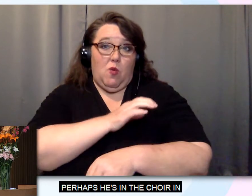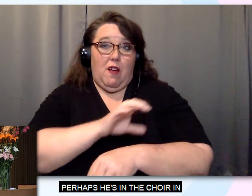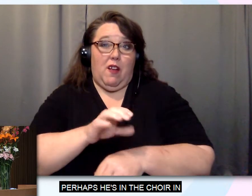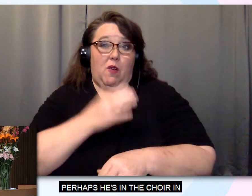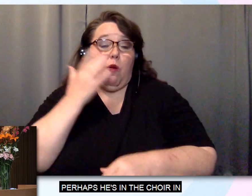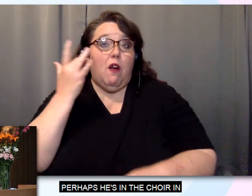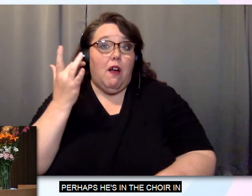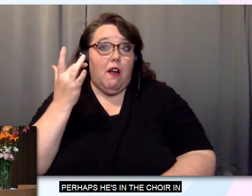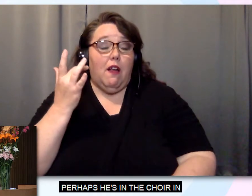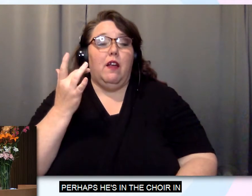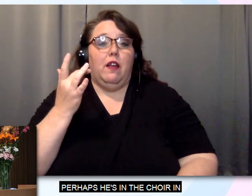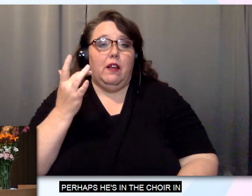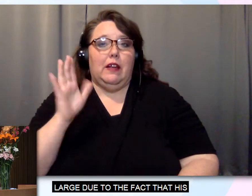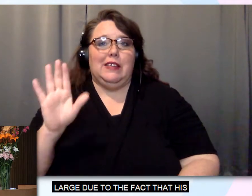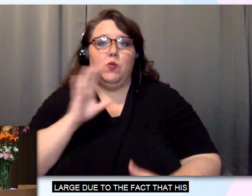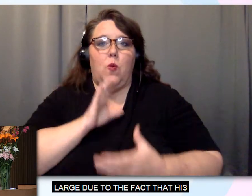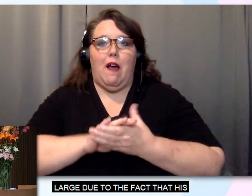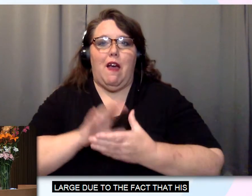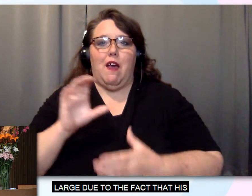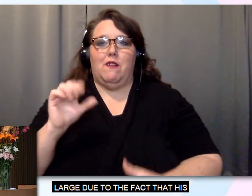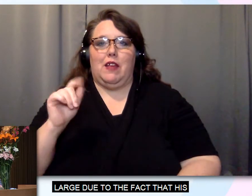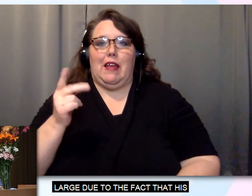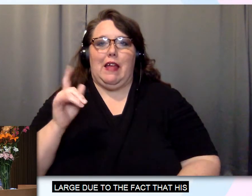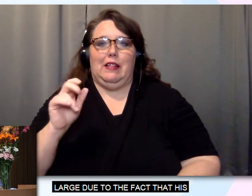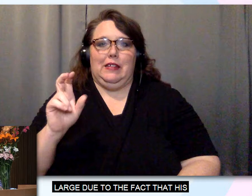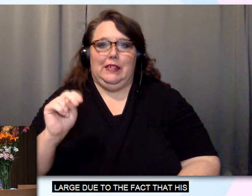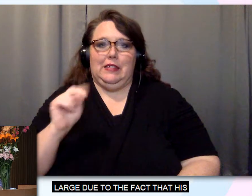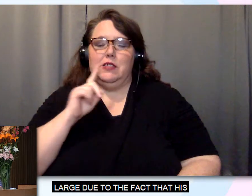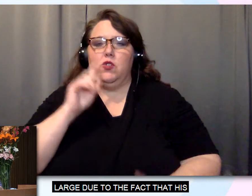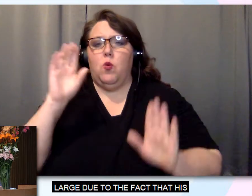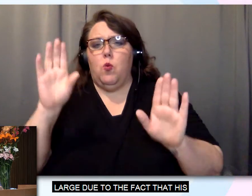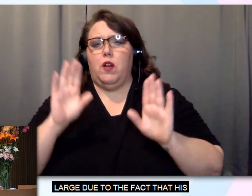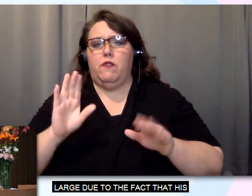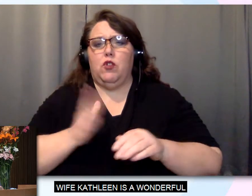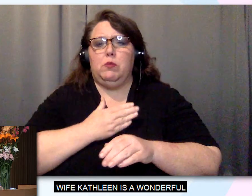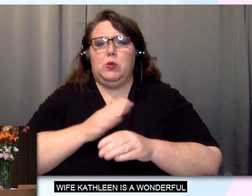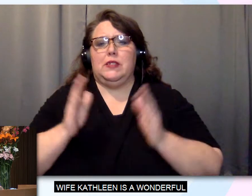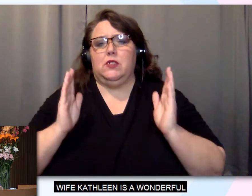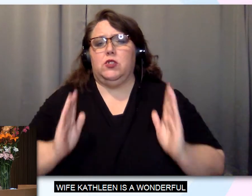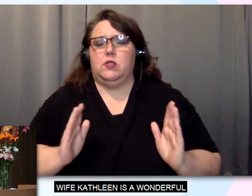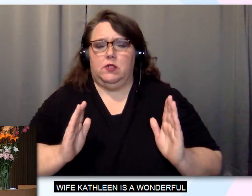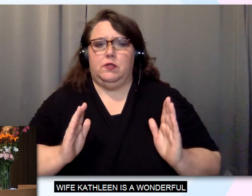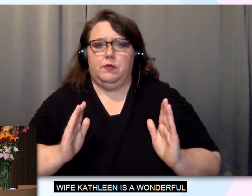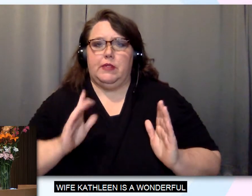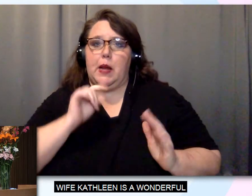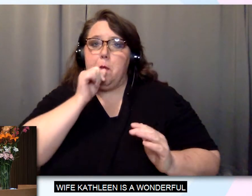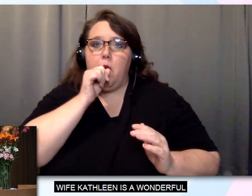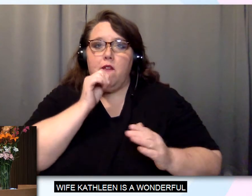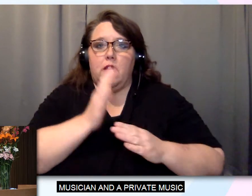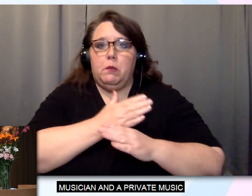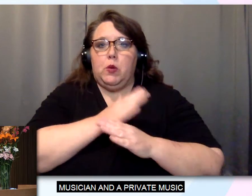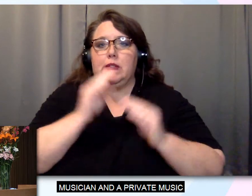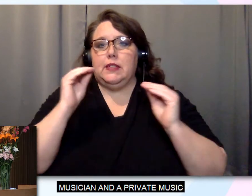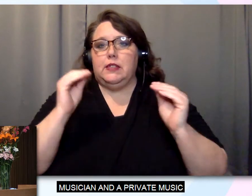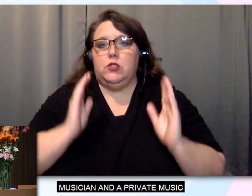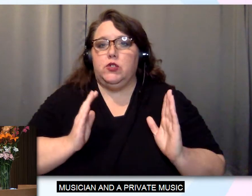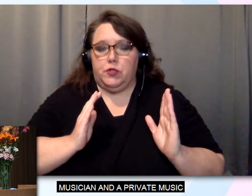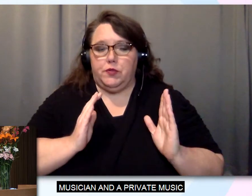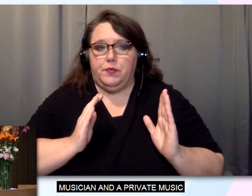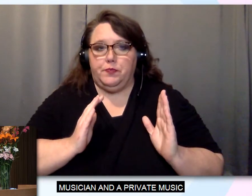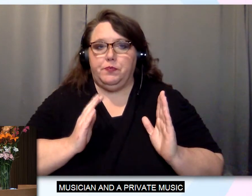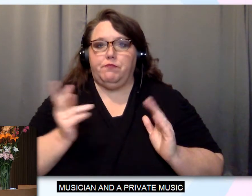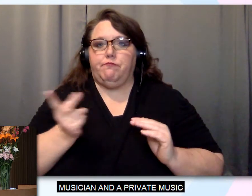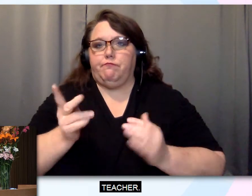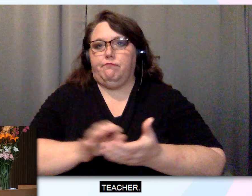in the choir in large part due to the fact that his wife, Kathleen, is a wonderful musician and a private